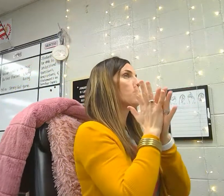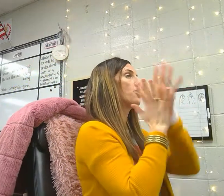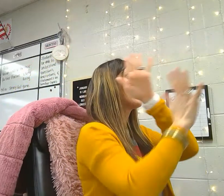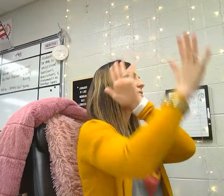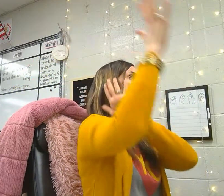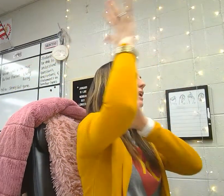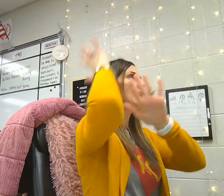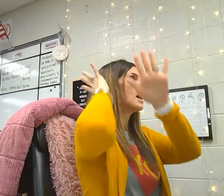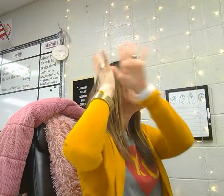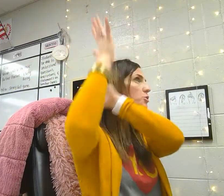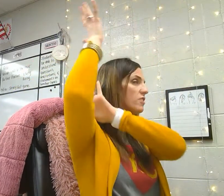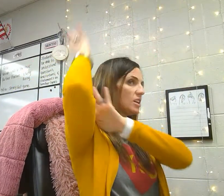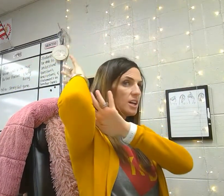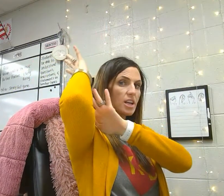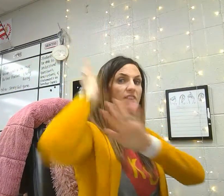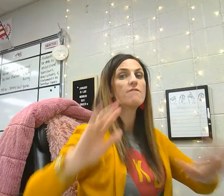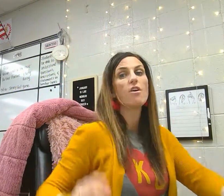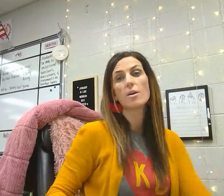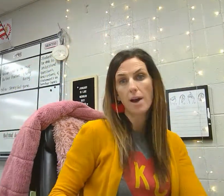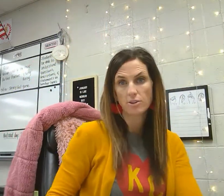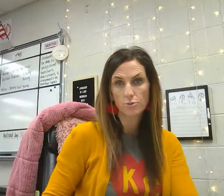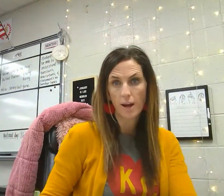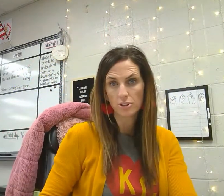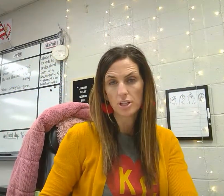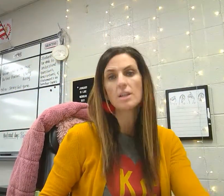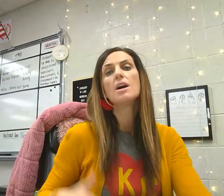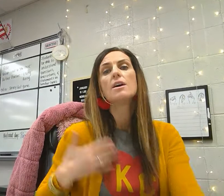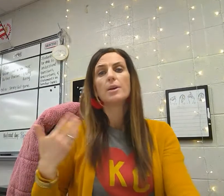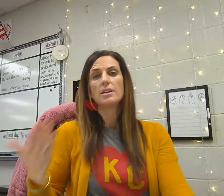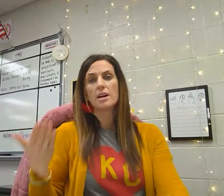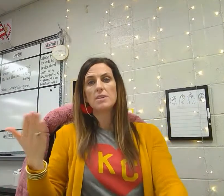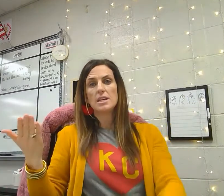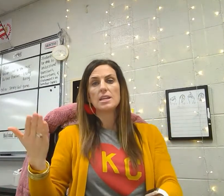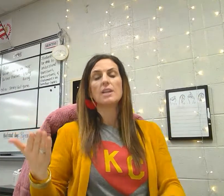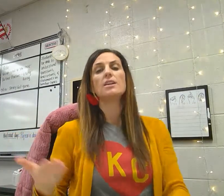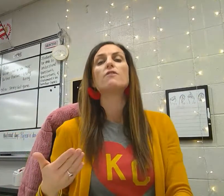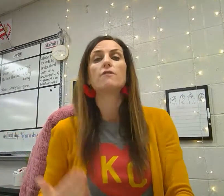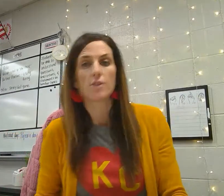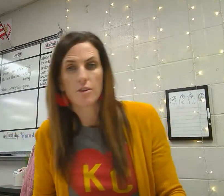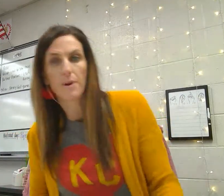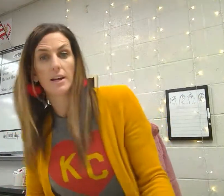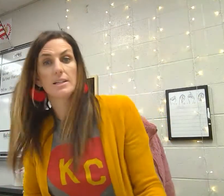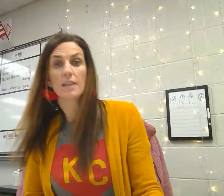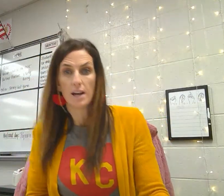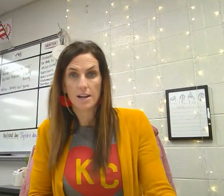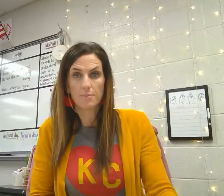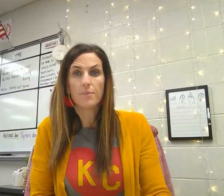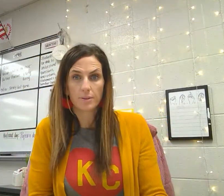both hands and I am moving it in a far back direction because I'm indicating a farther back in time.